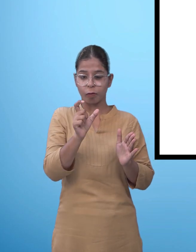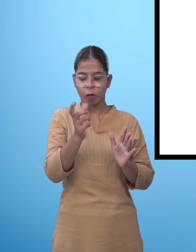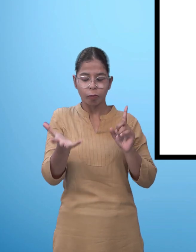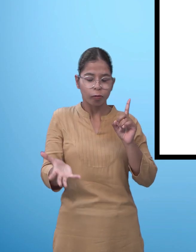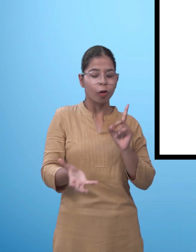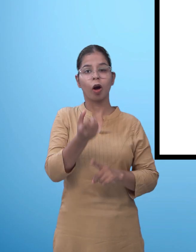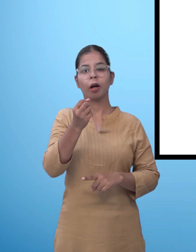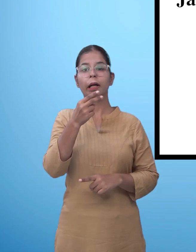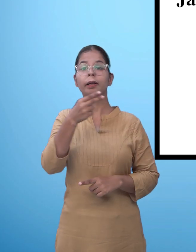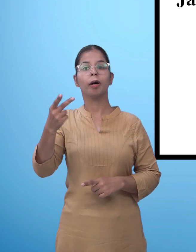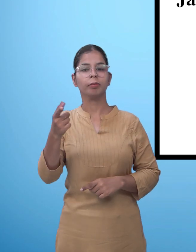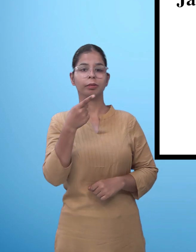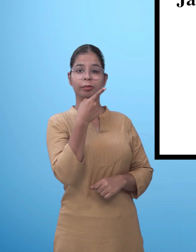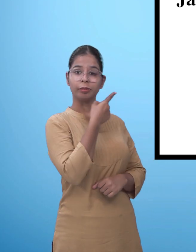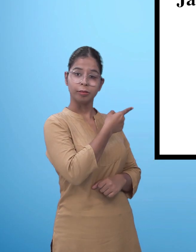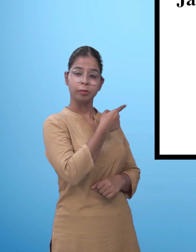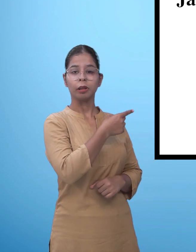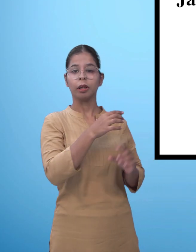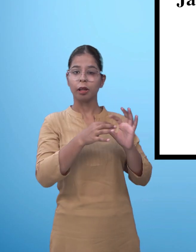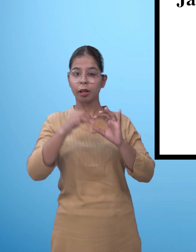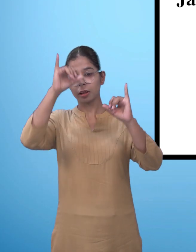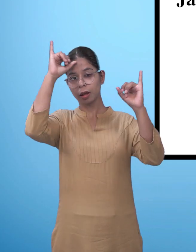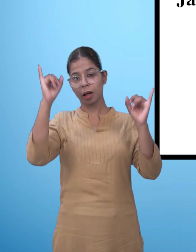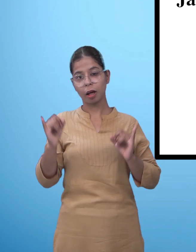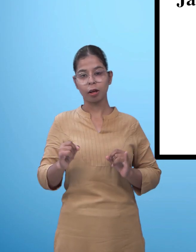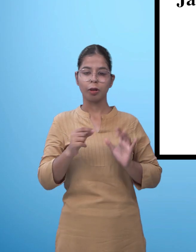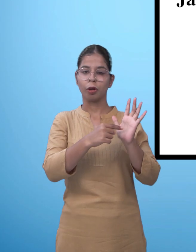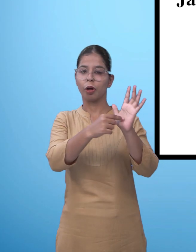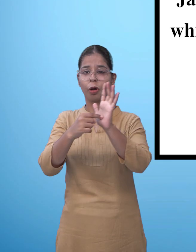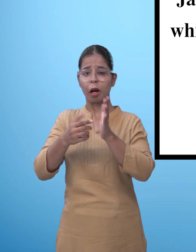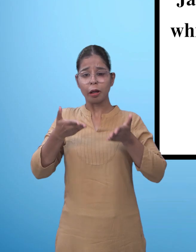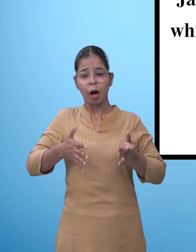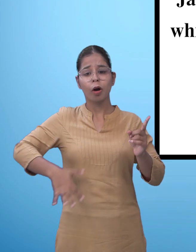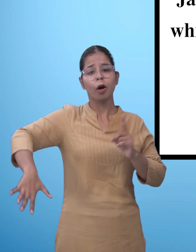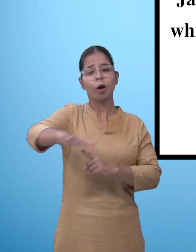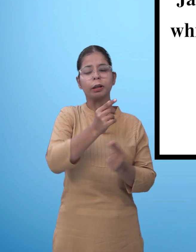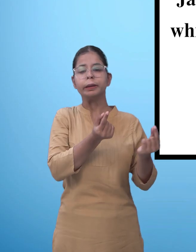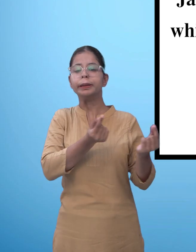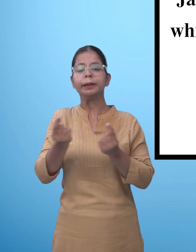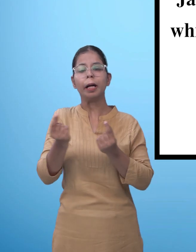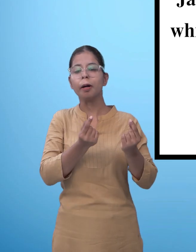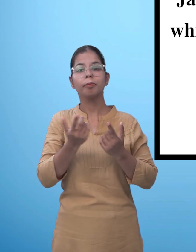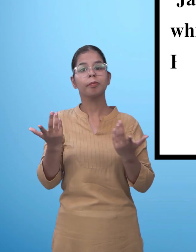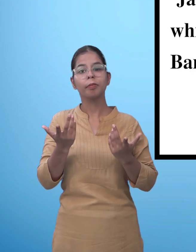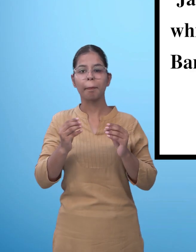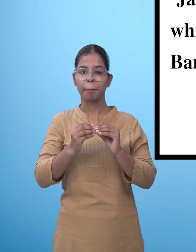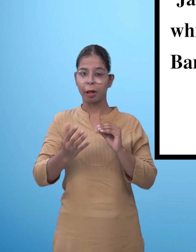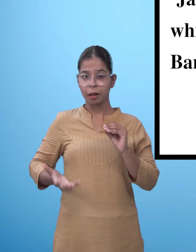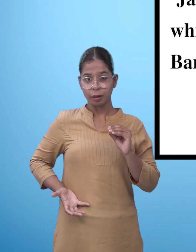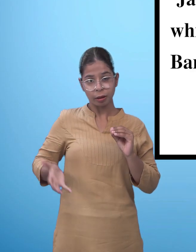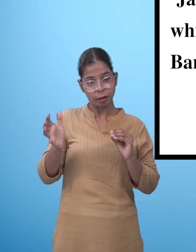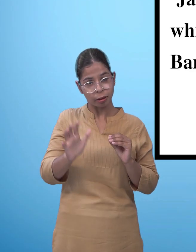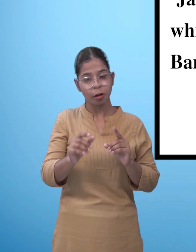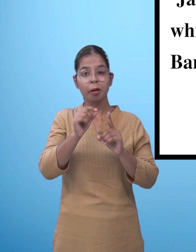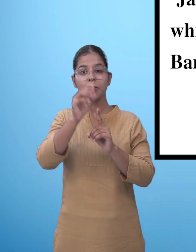the same name, Jambudvipa, to describe the whole of India, which at the time included what is today